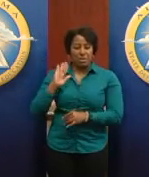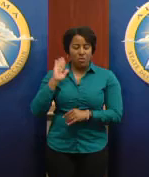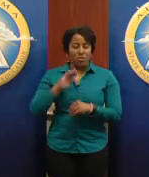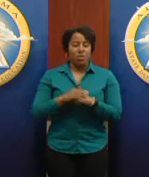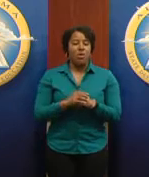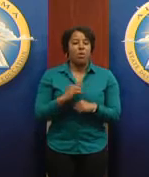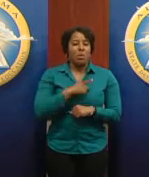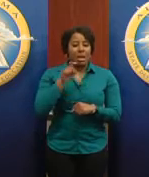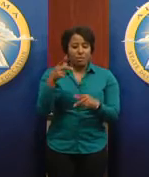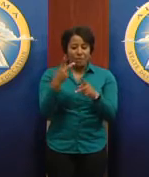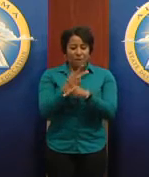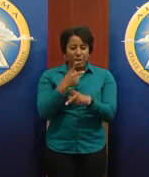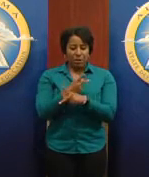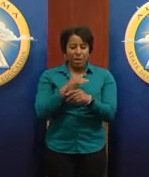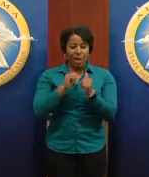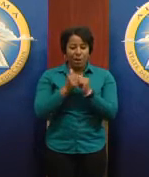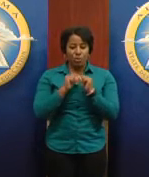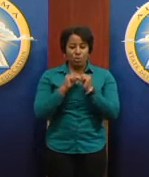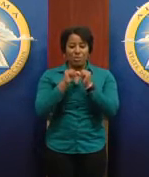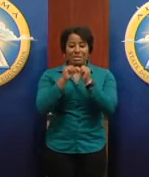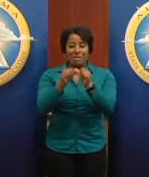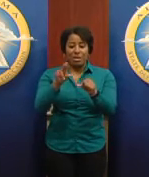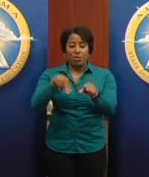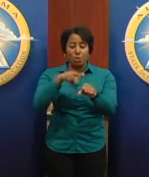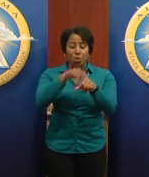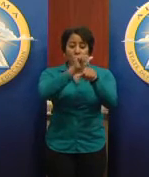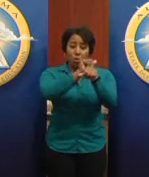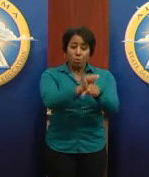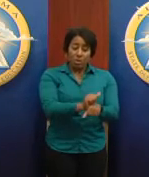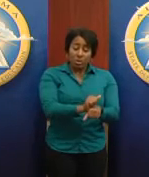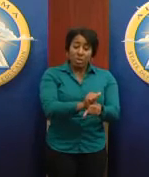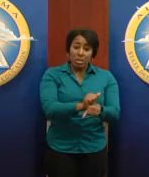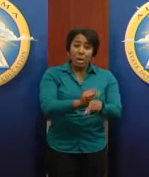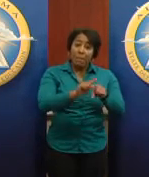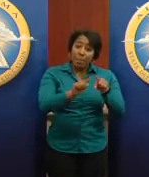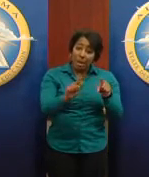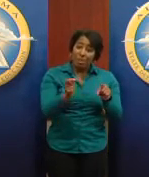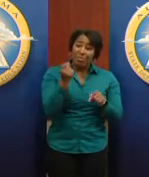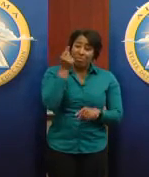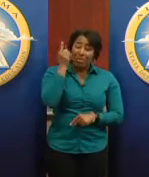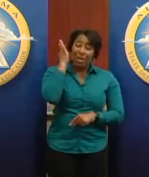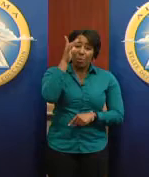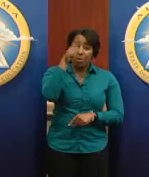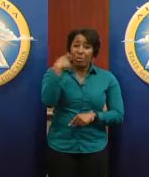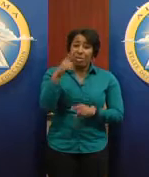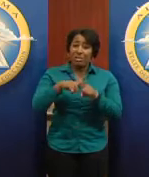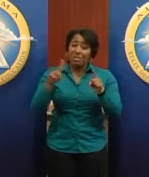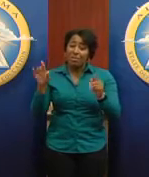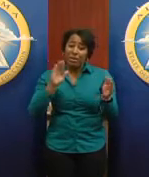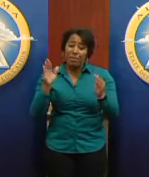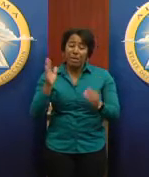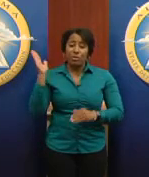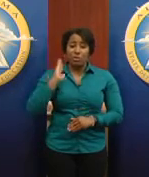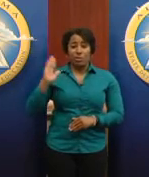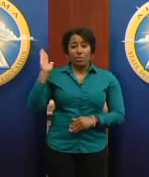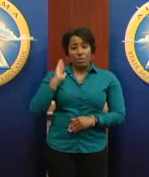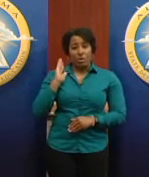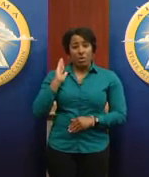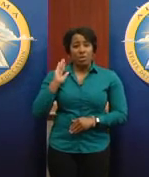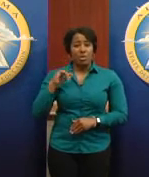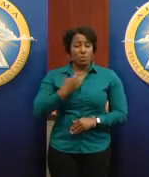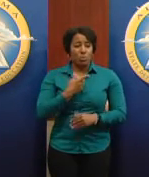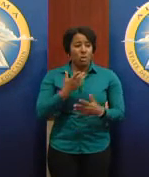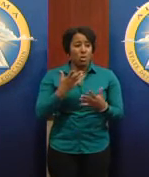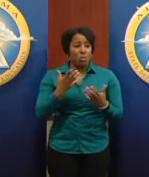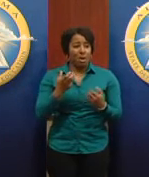to continue the normal routines of our lives, but they're going to look different than they've looked in the past as we do things to keep